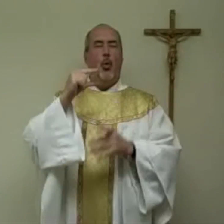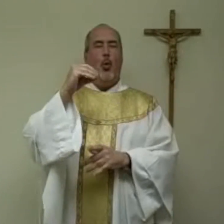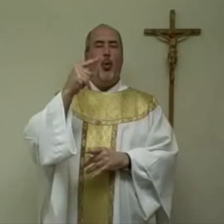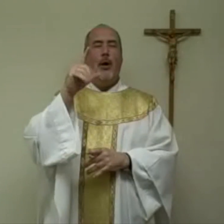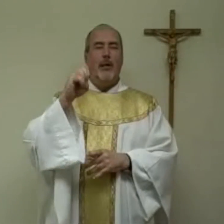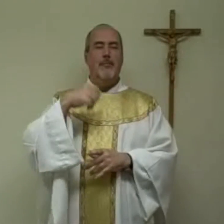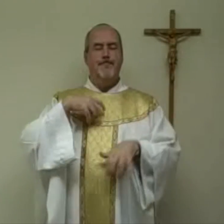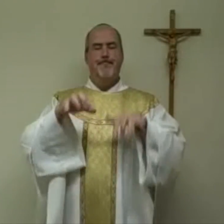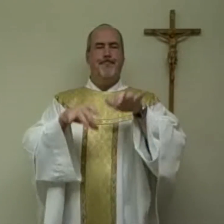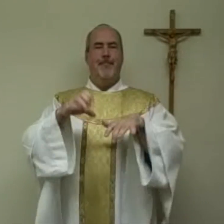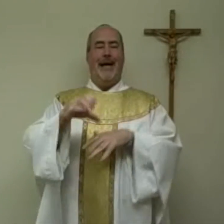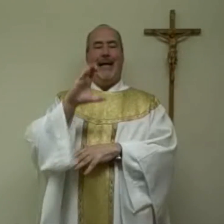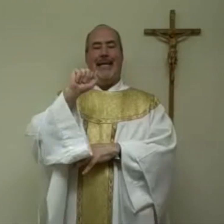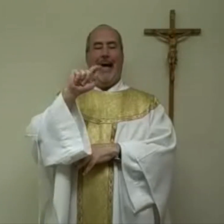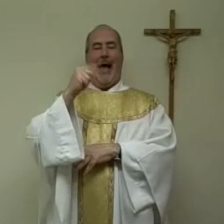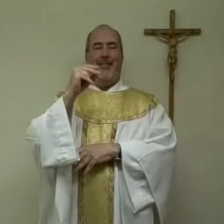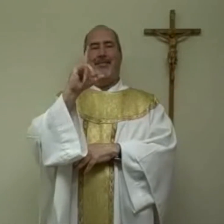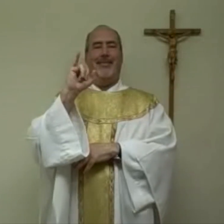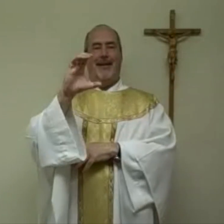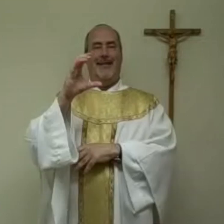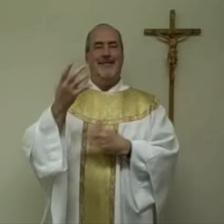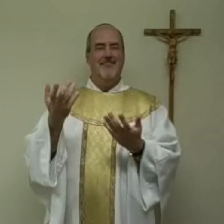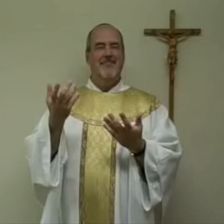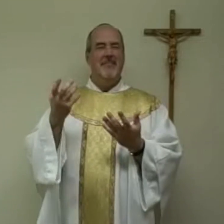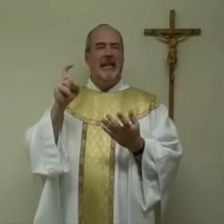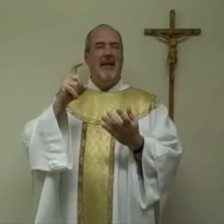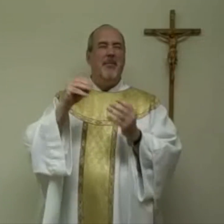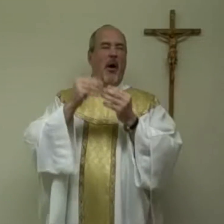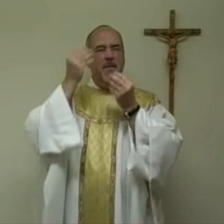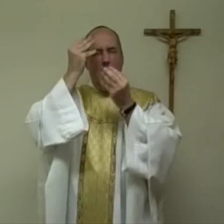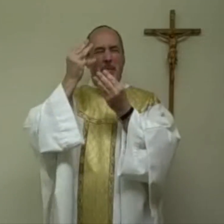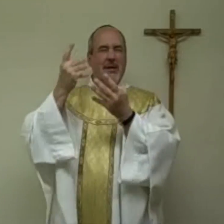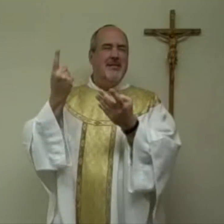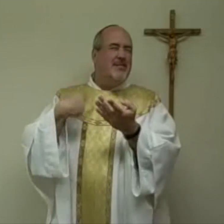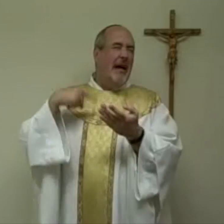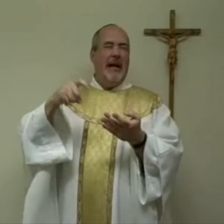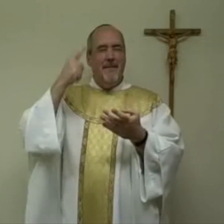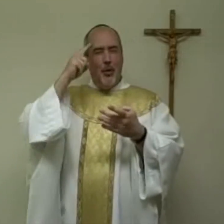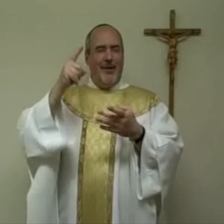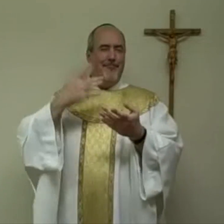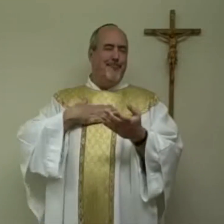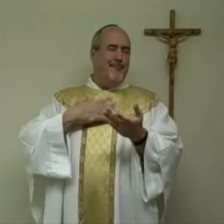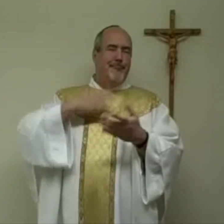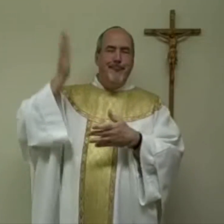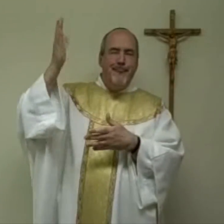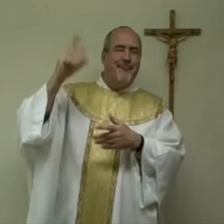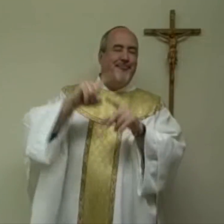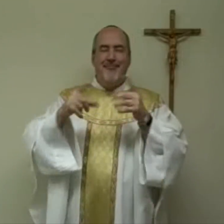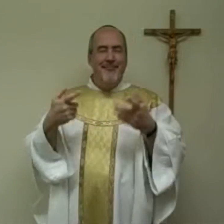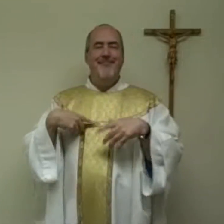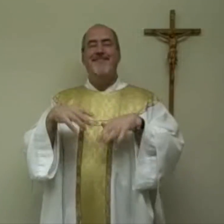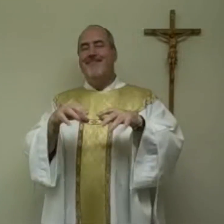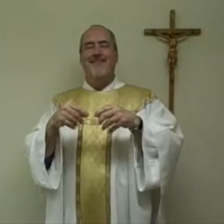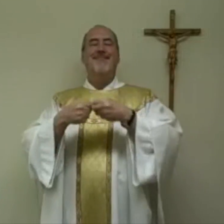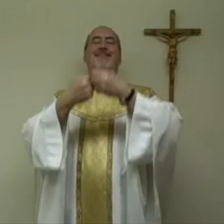Sometimes when I'm looking around on the internet, I'll Google Catholic just to see what kind of information I can find that maybe I can use